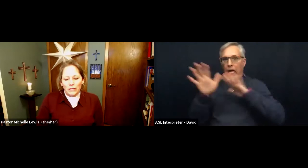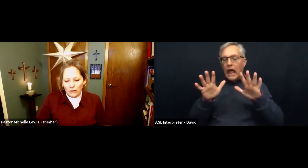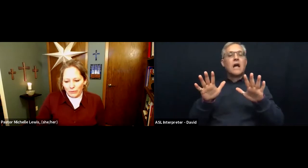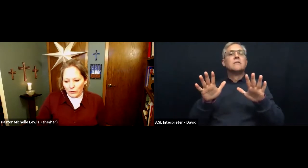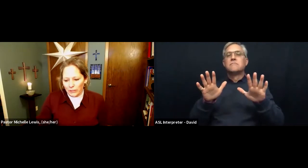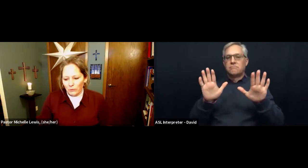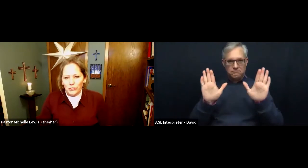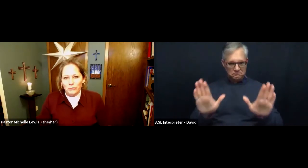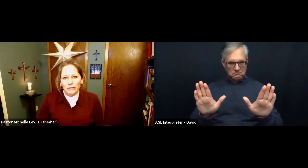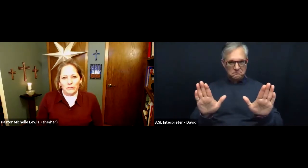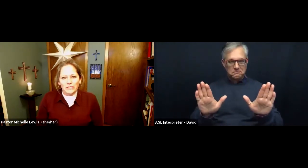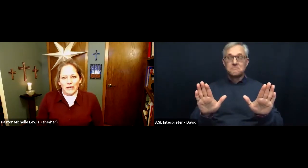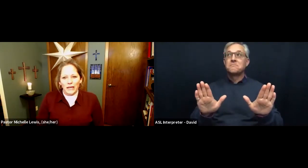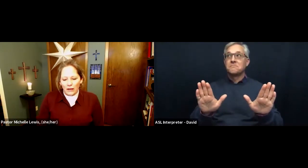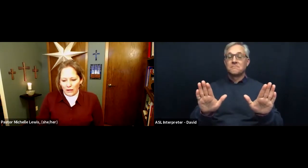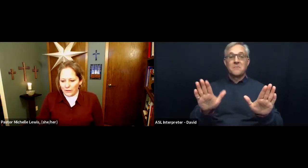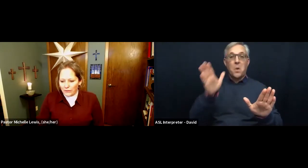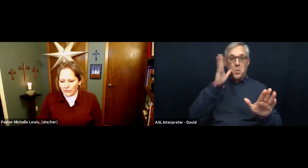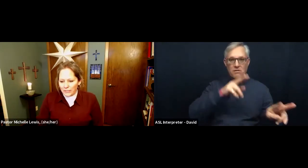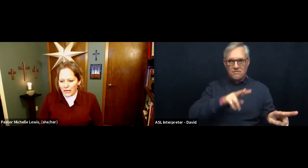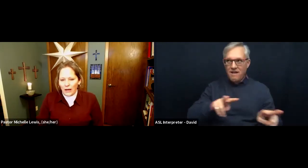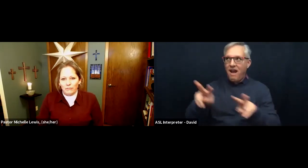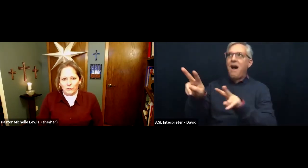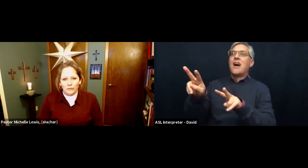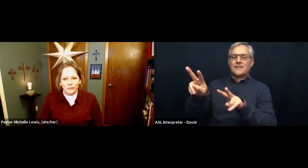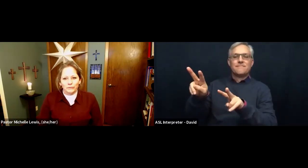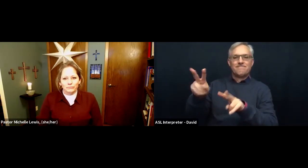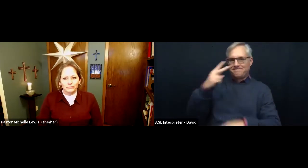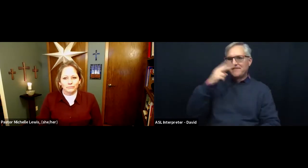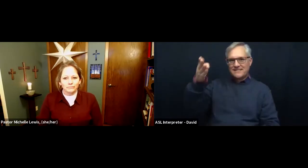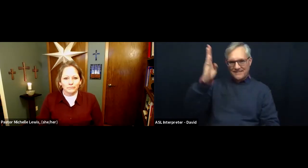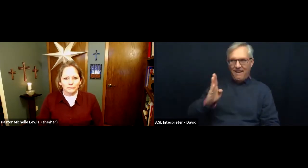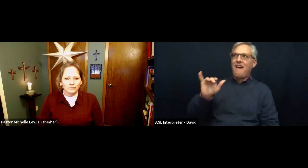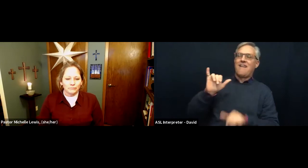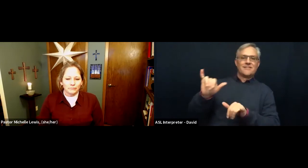We are recording worship here today on Thursday afternoon.